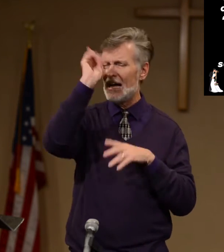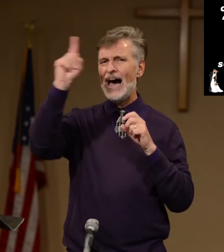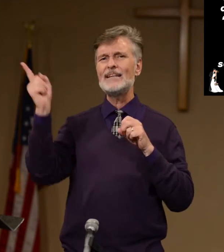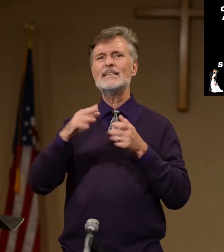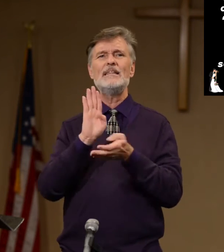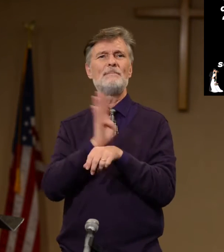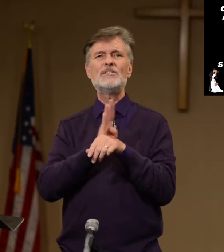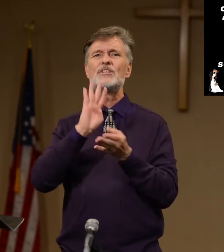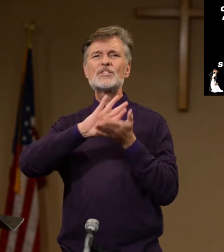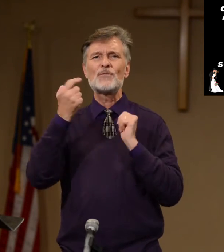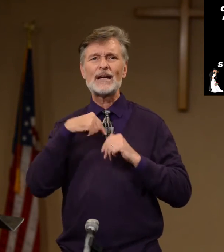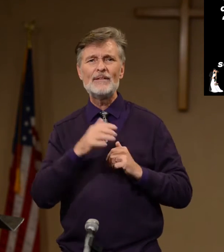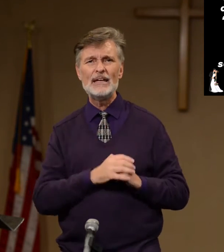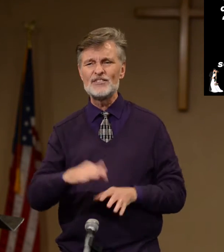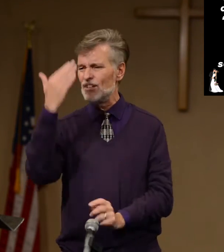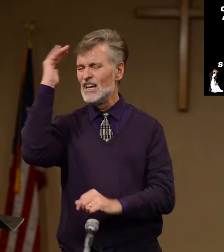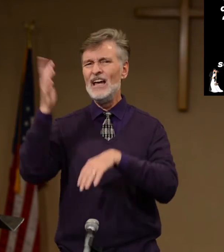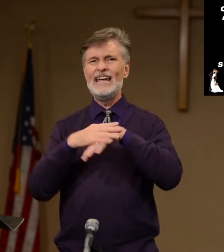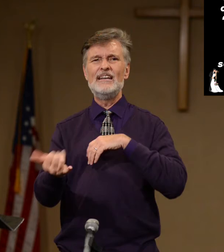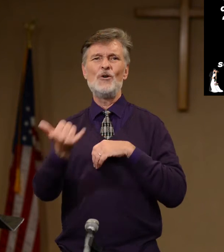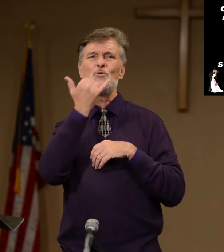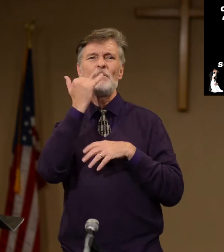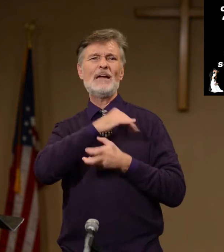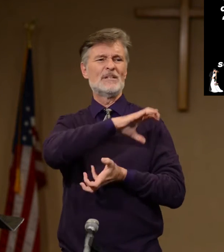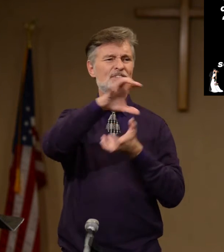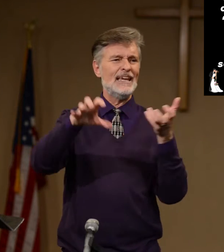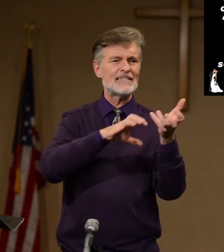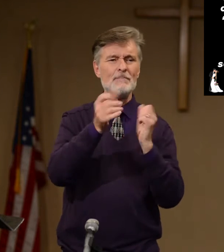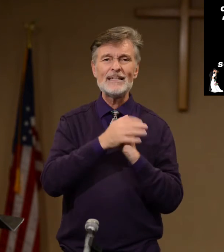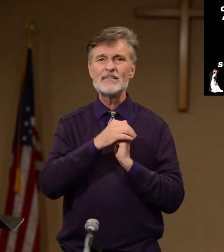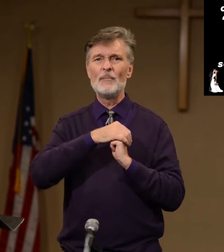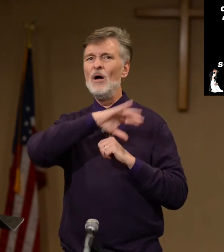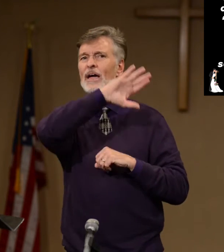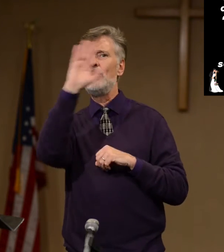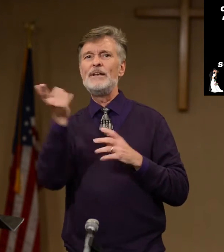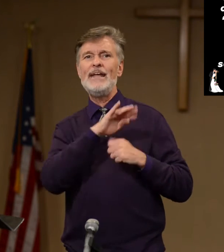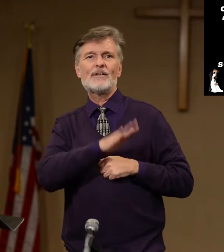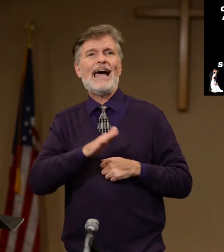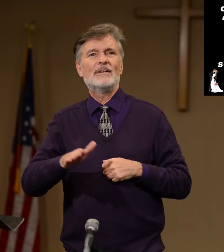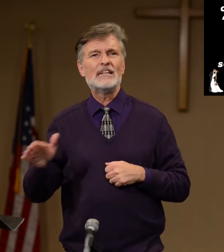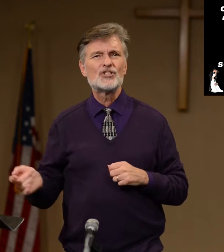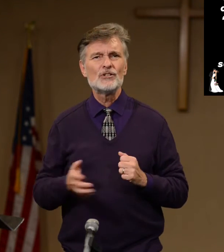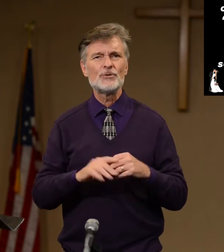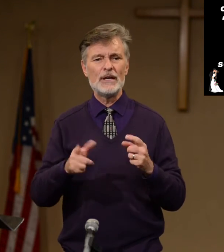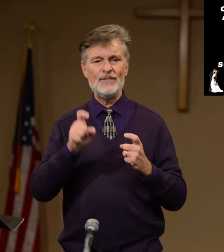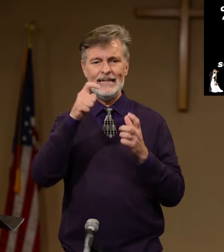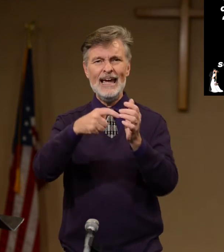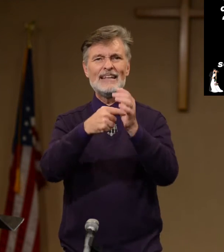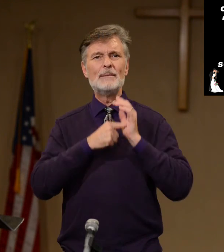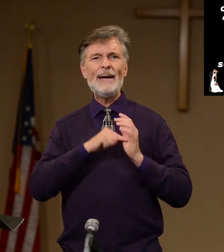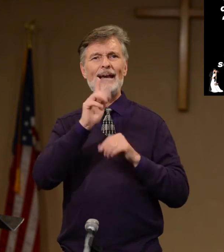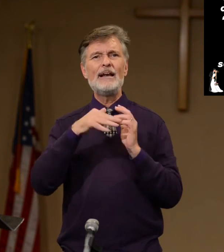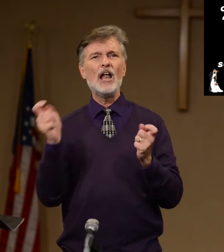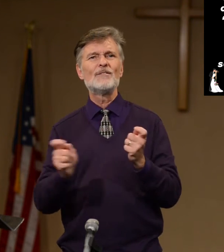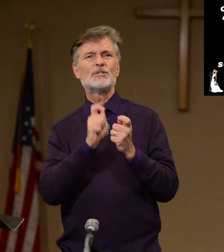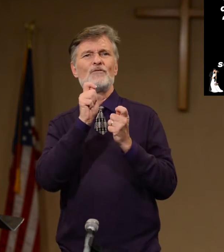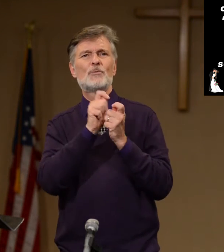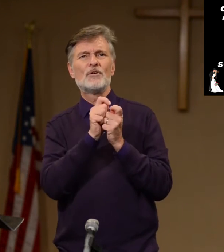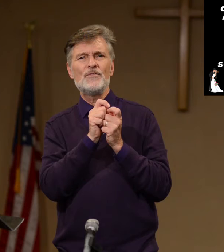God is in the business of forgiving us. He knows we make mistakes and mess up. He would never have any children if he demanded all of us for